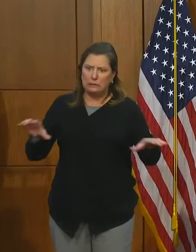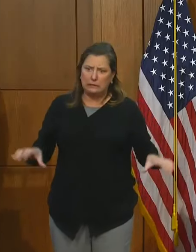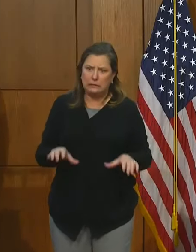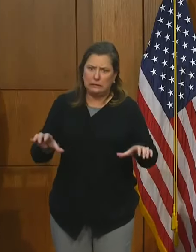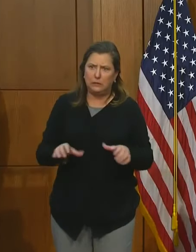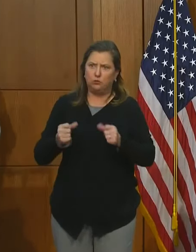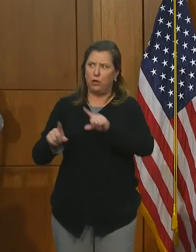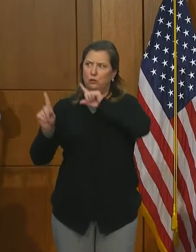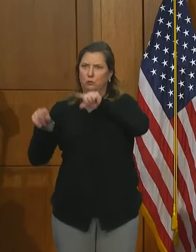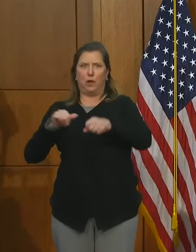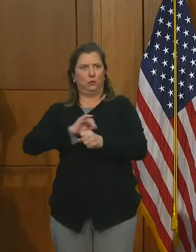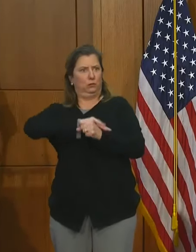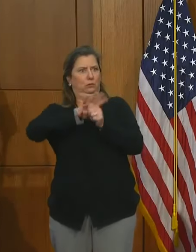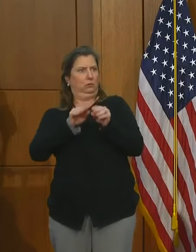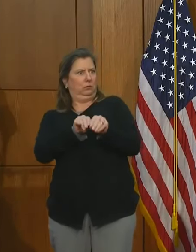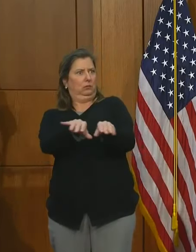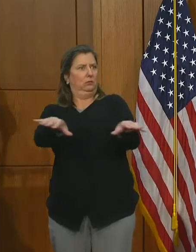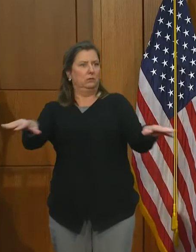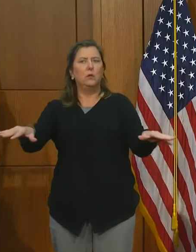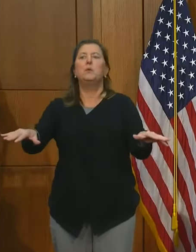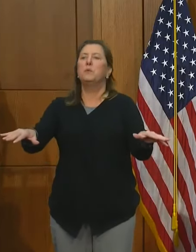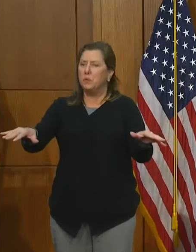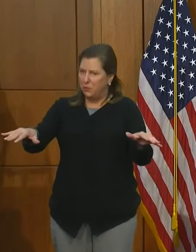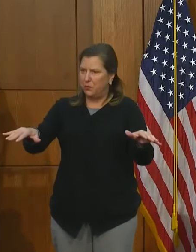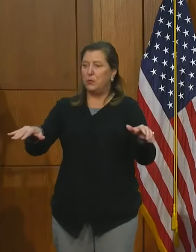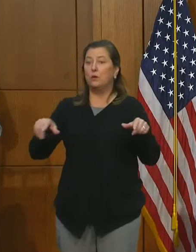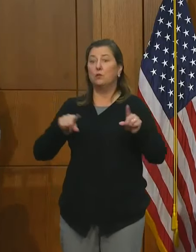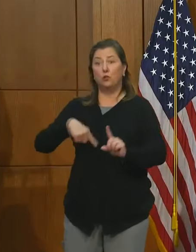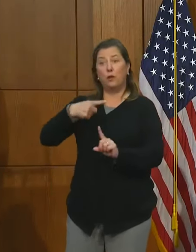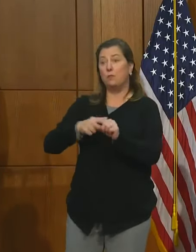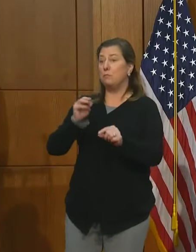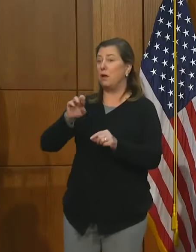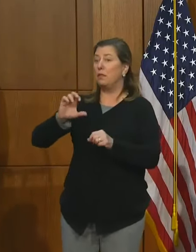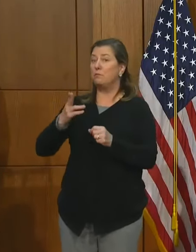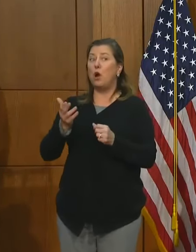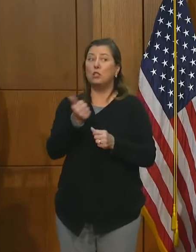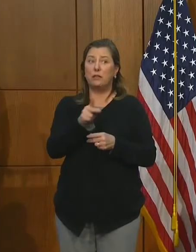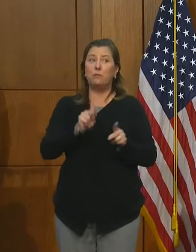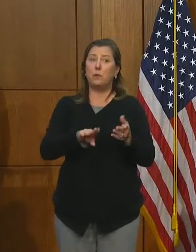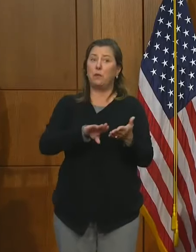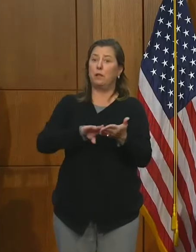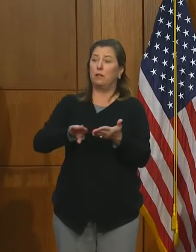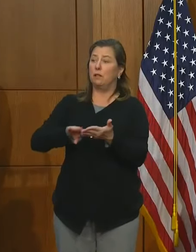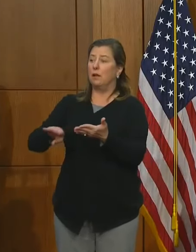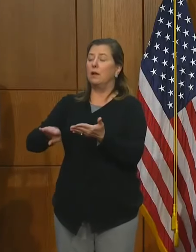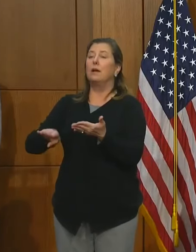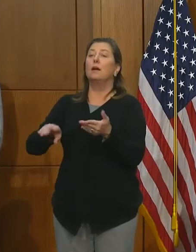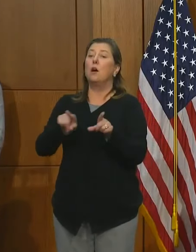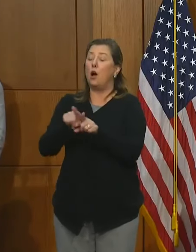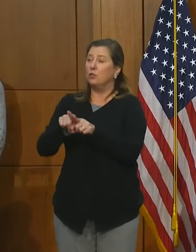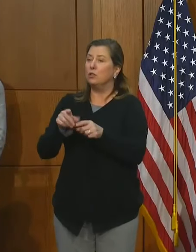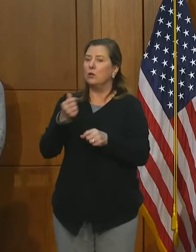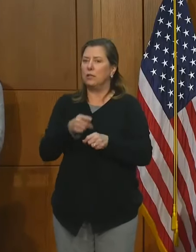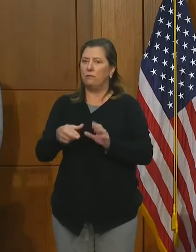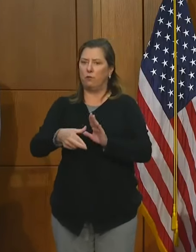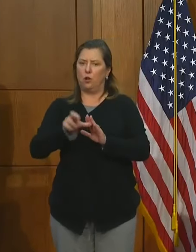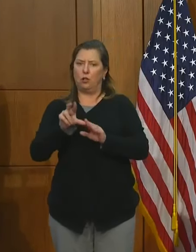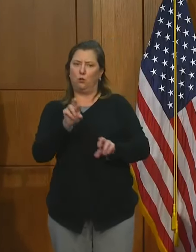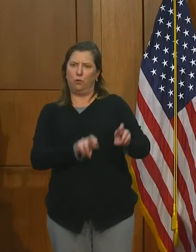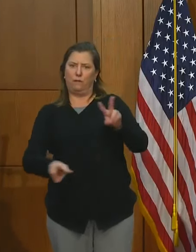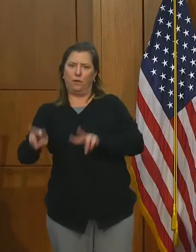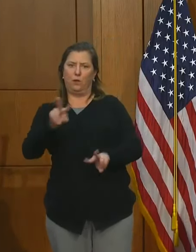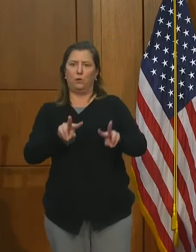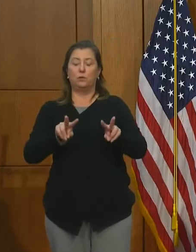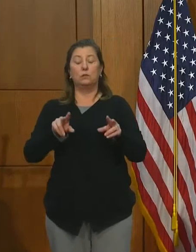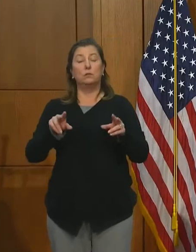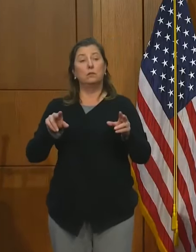crisis. There were a number of releases during the month of March, but there were also a number of reviews. As a